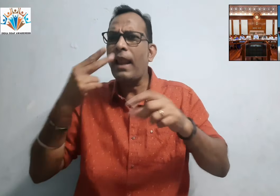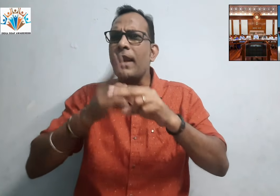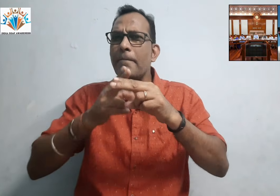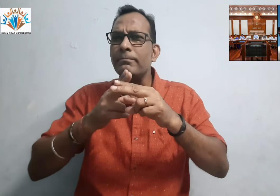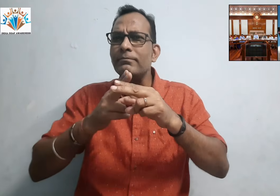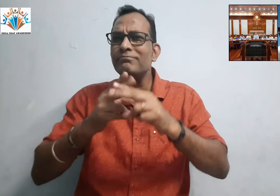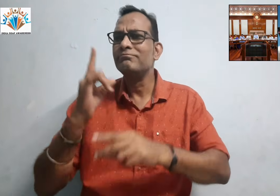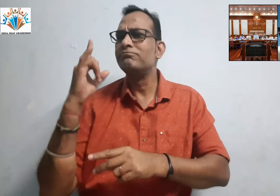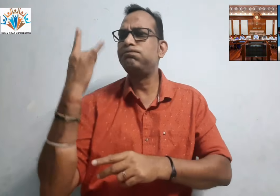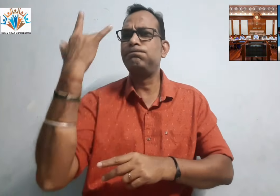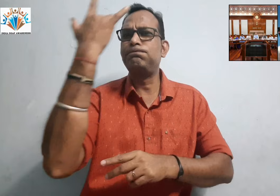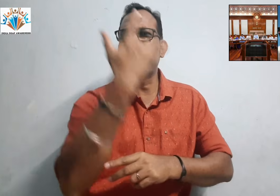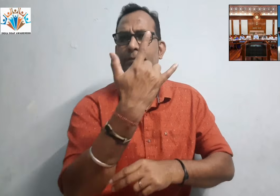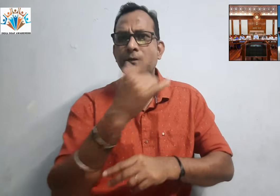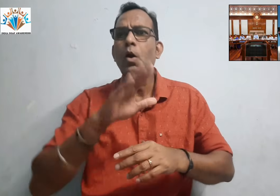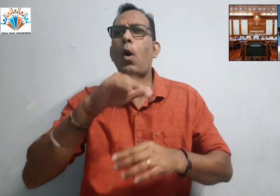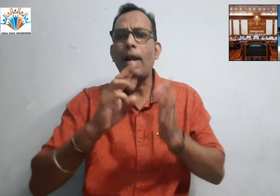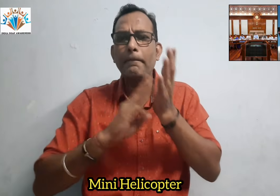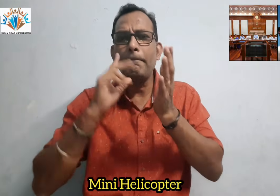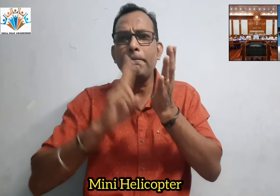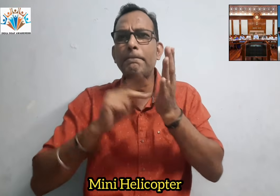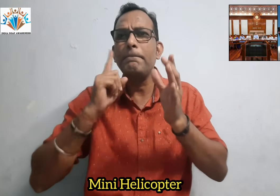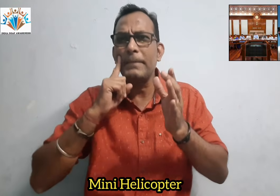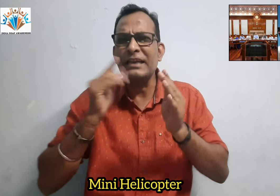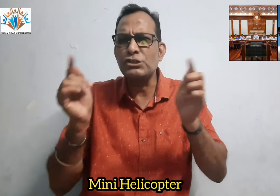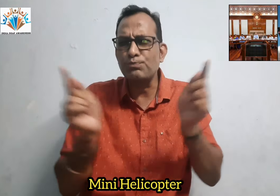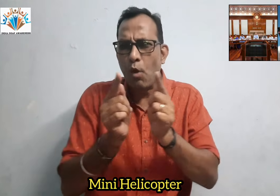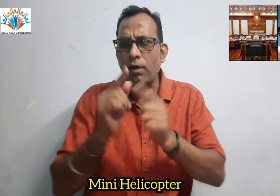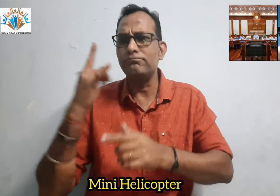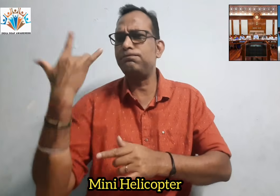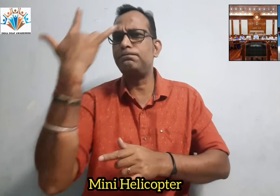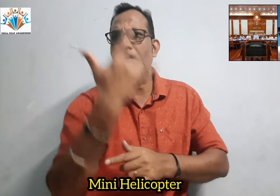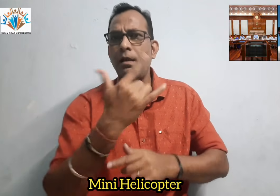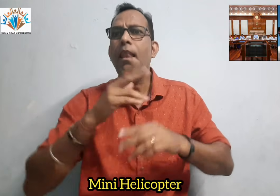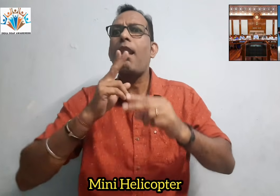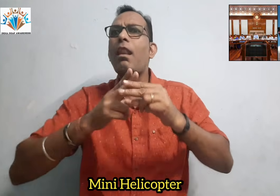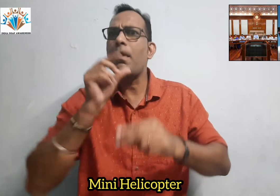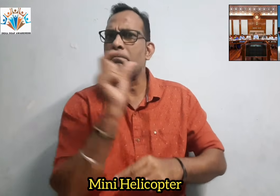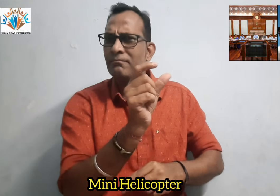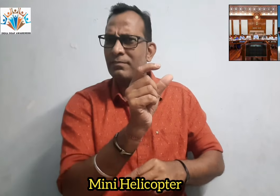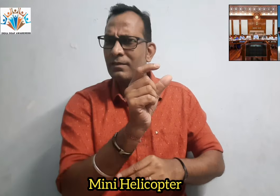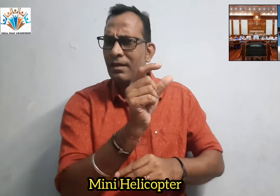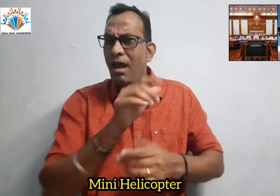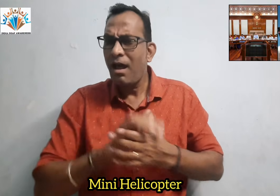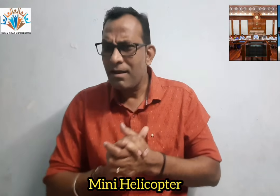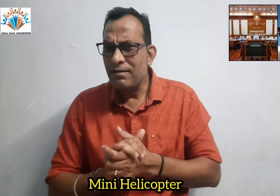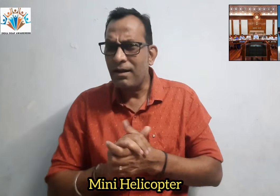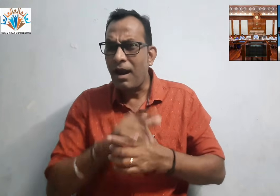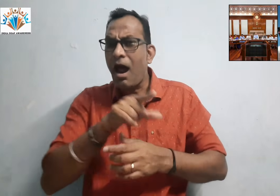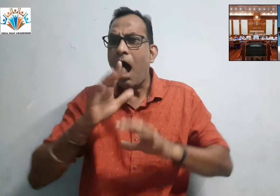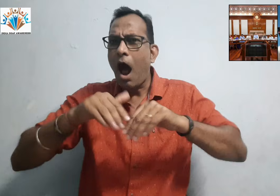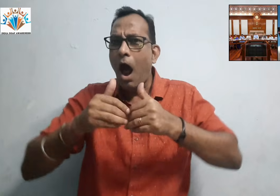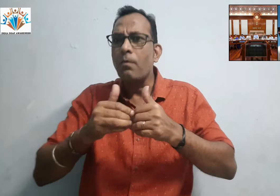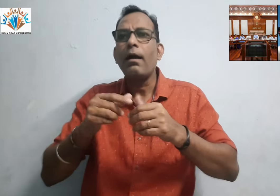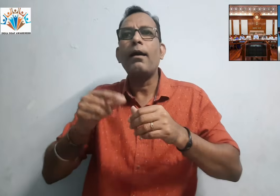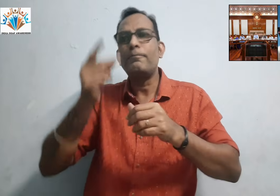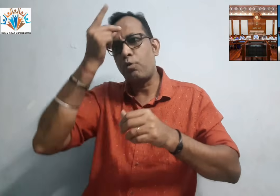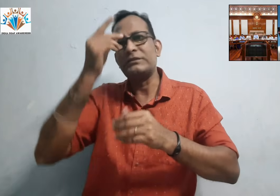them. Well, means small then how was